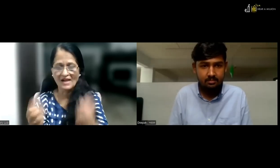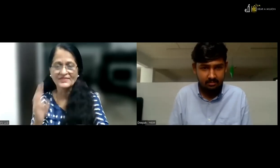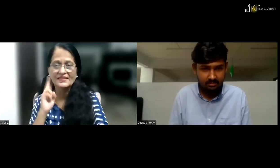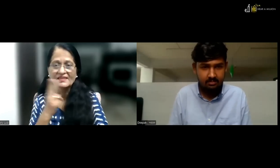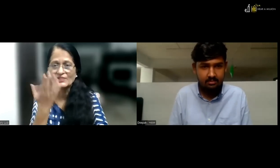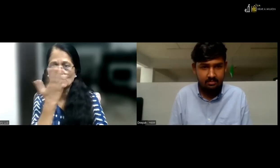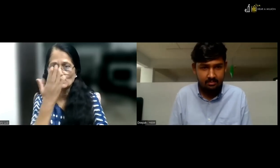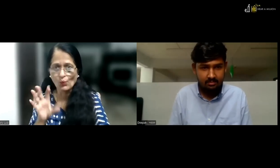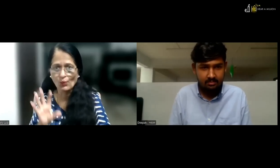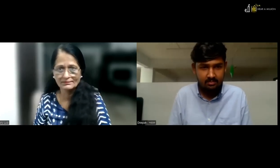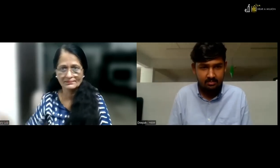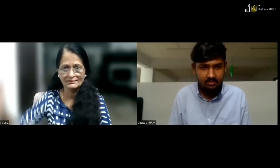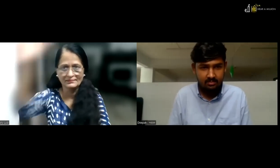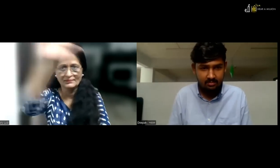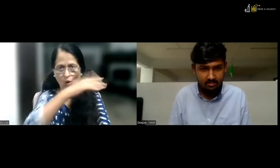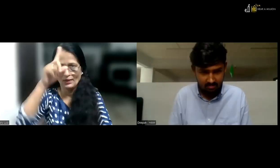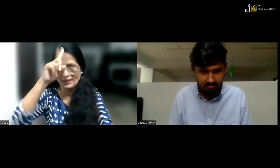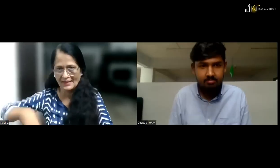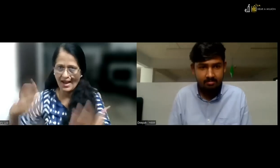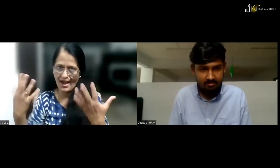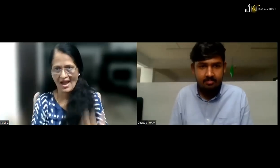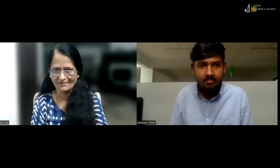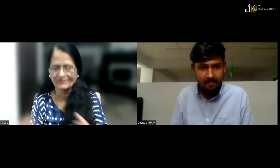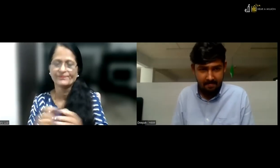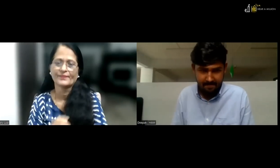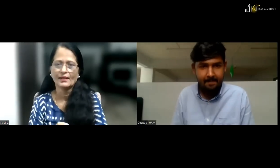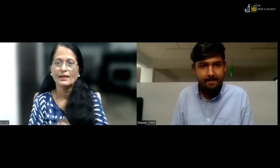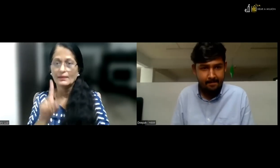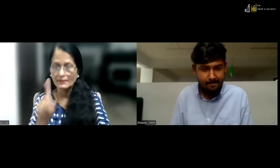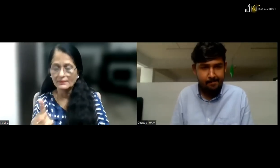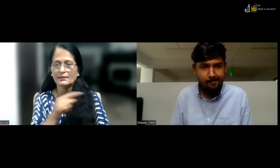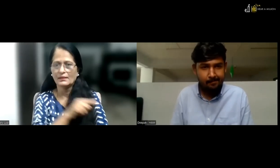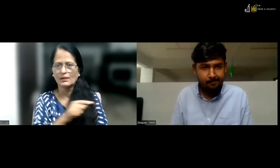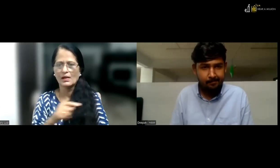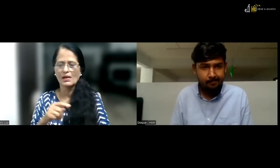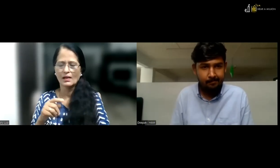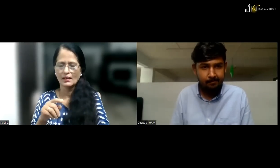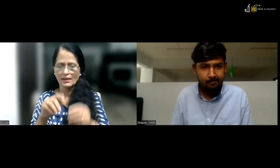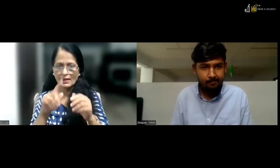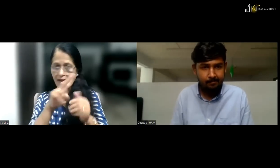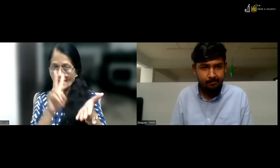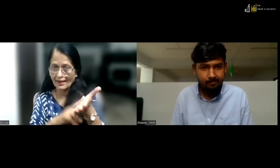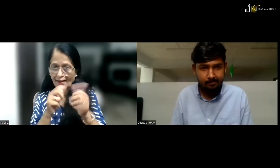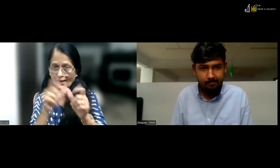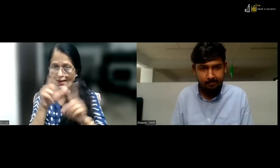Okay. So in India, we have deaf schools, right? We have many schools in India.